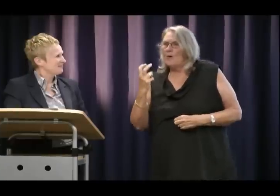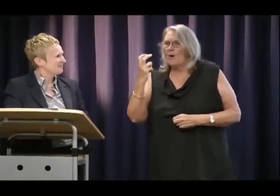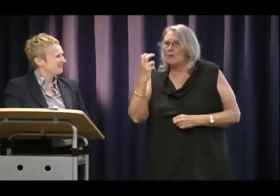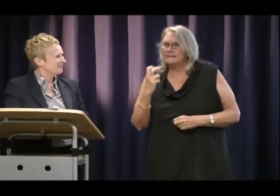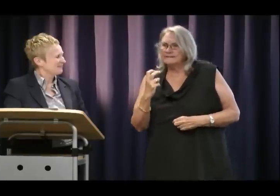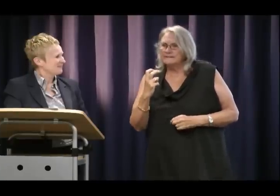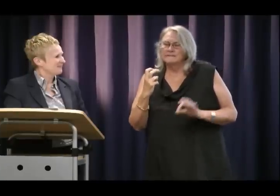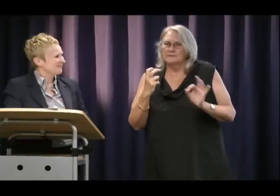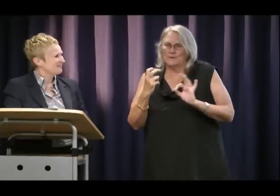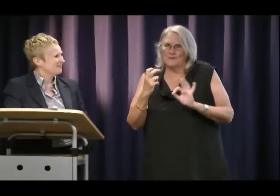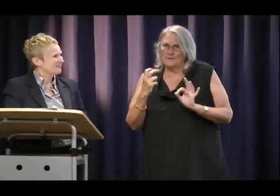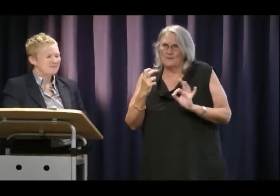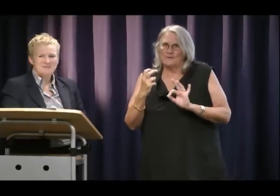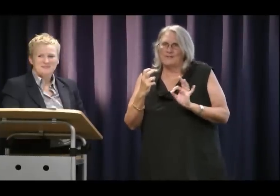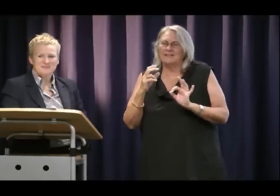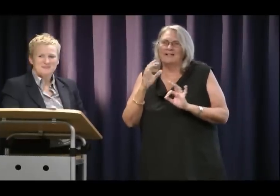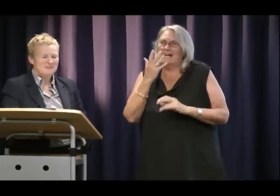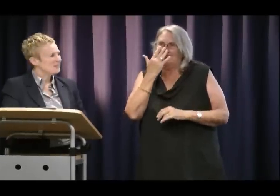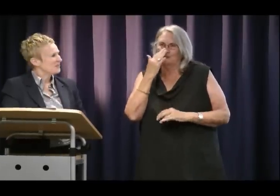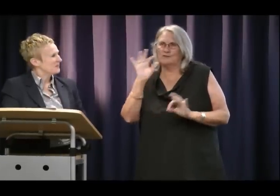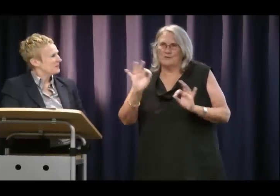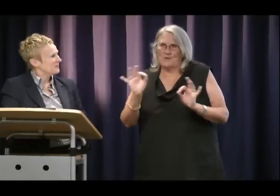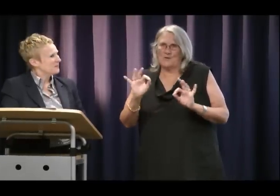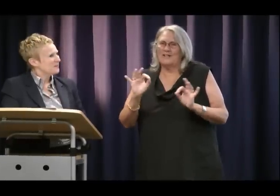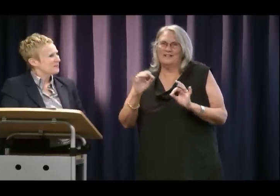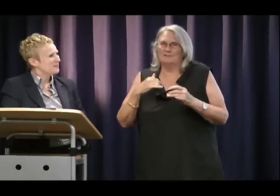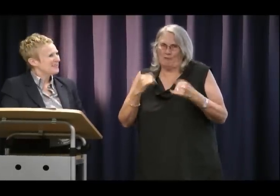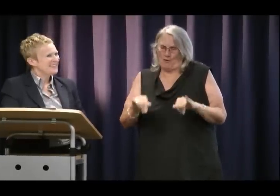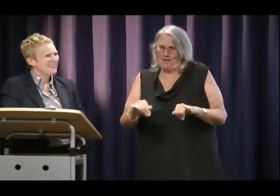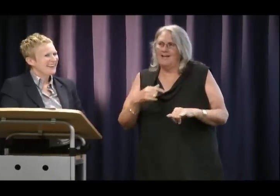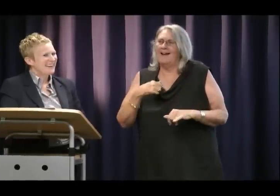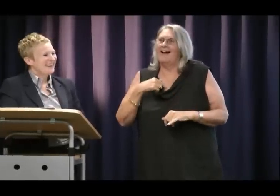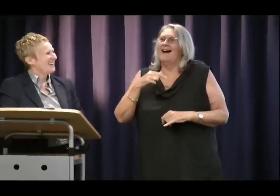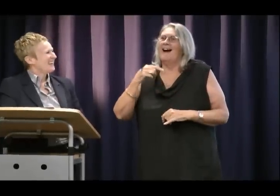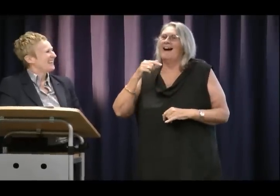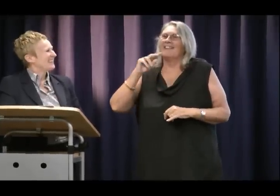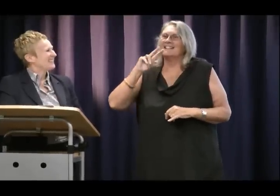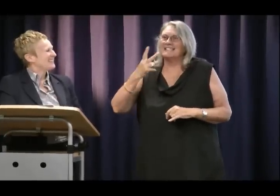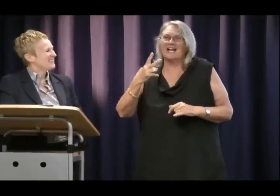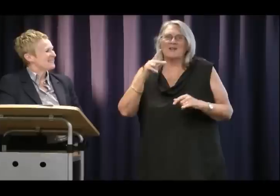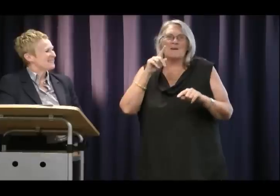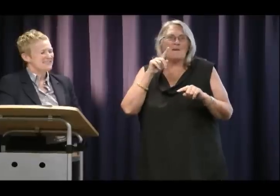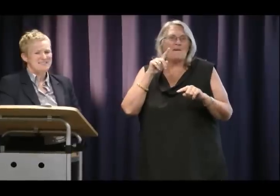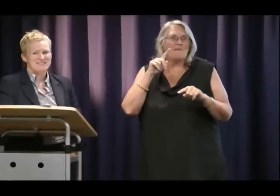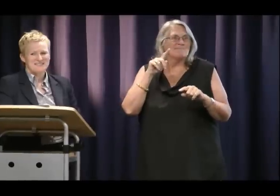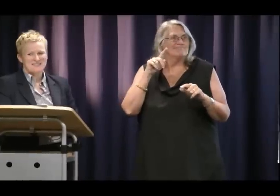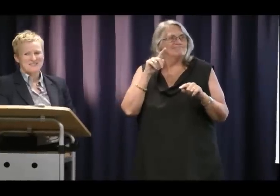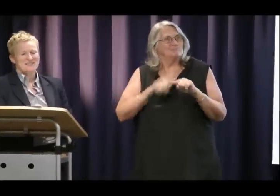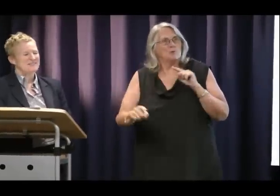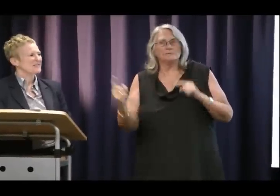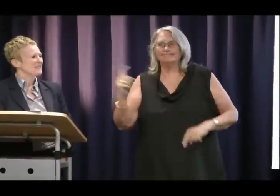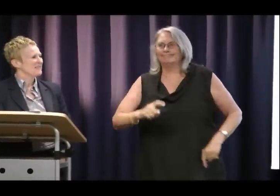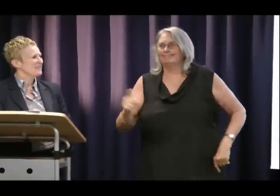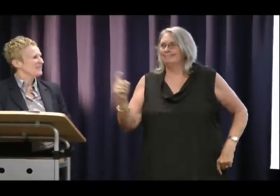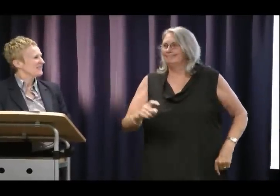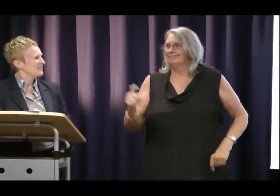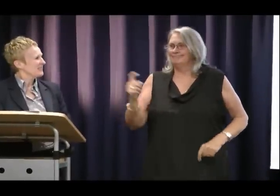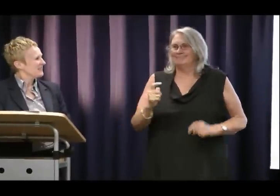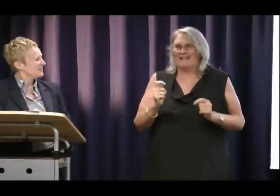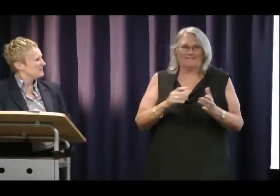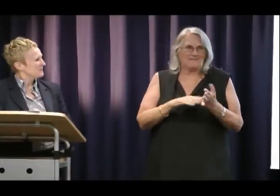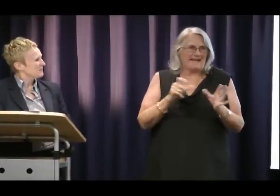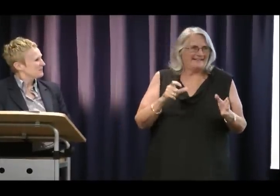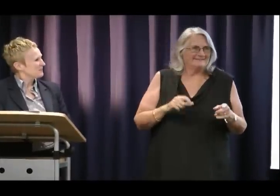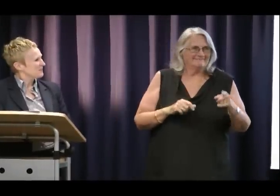I think I'm the second eldest. No, not age-wise, no, I'm wrong here. I'm the second